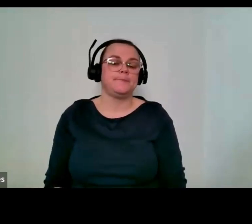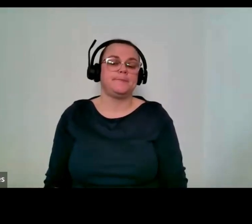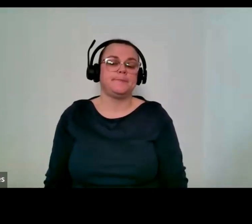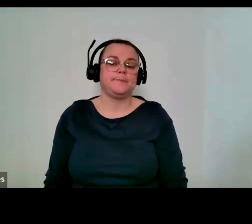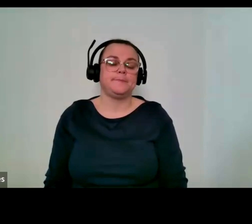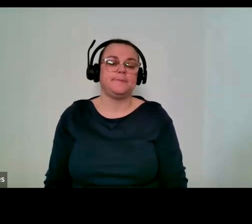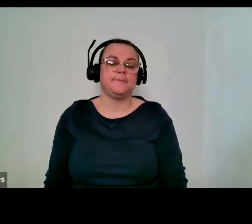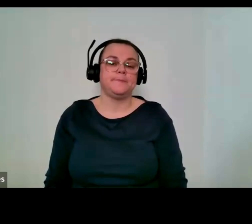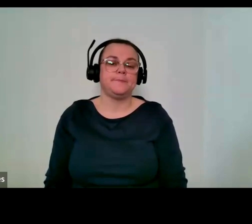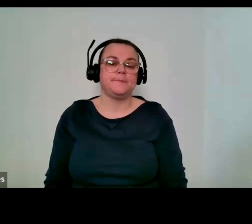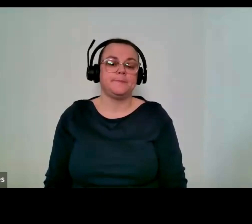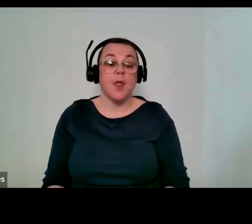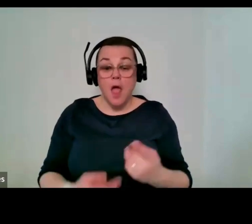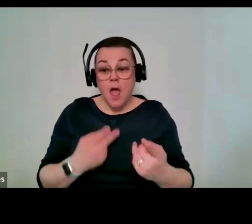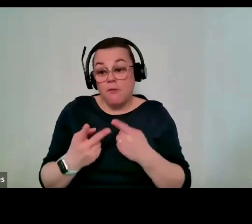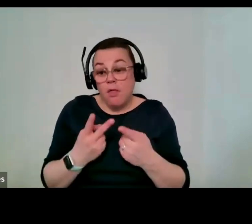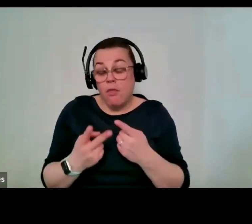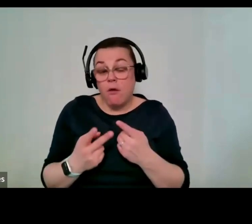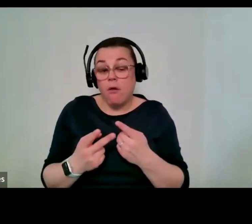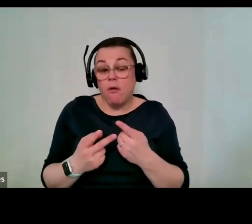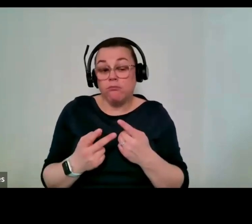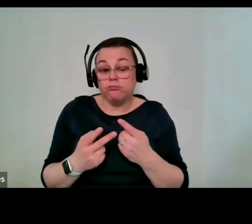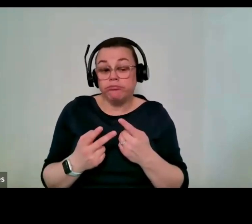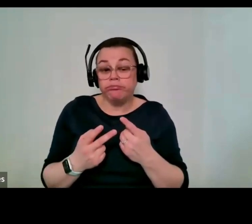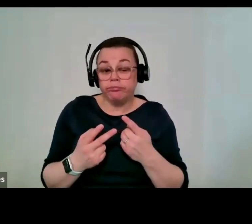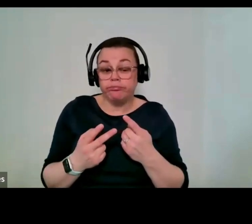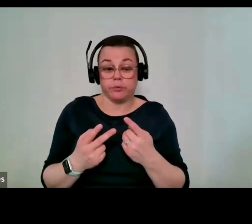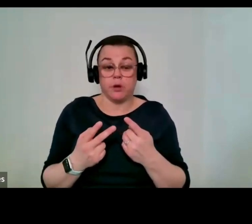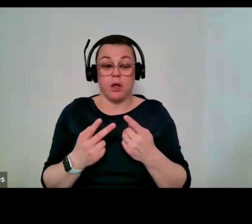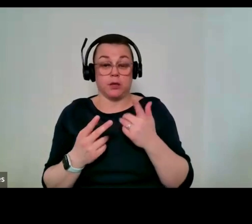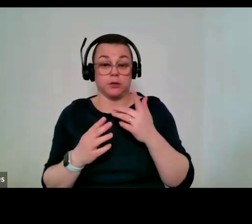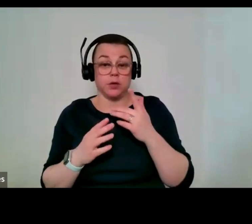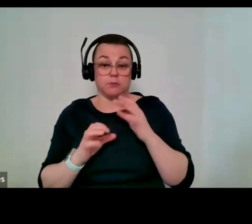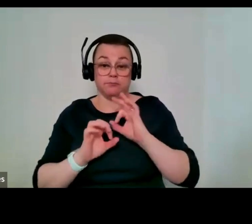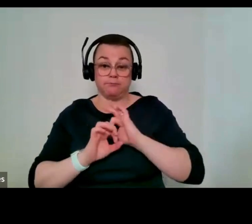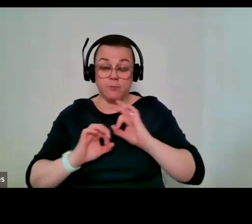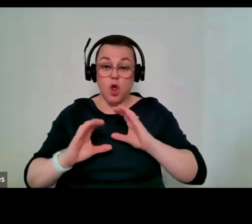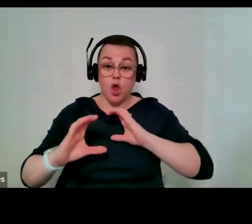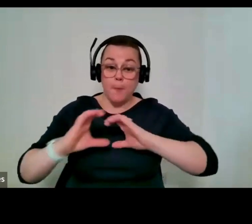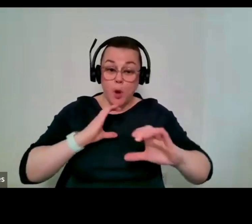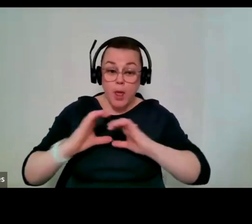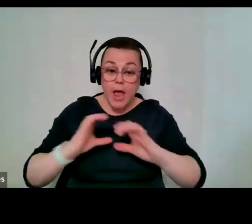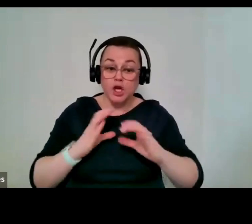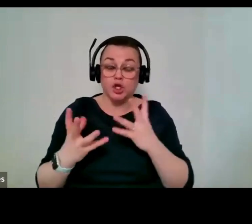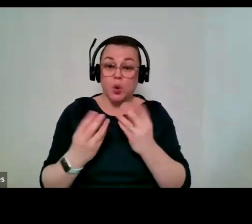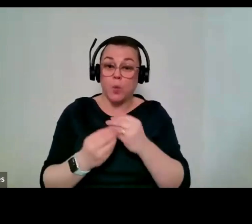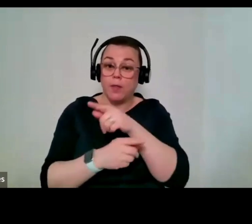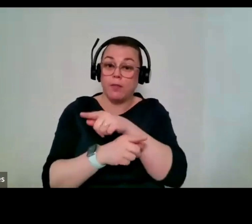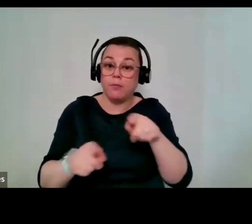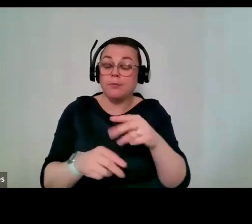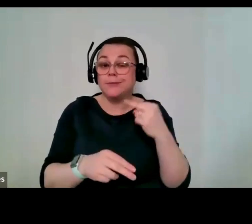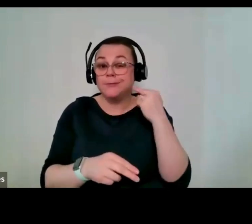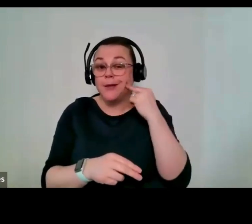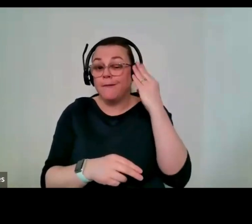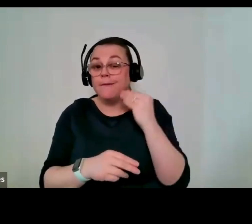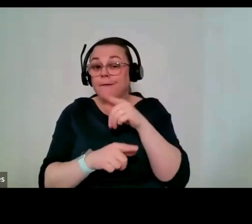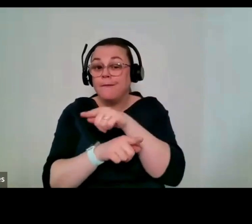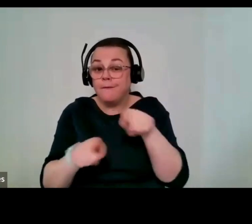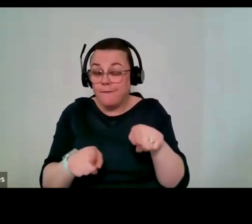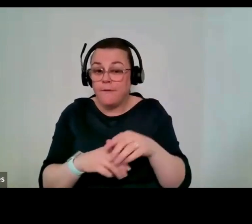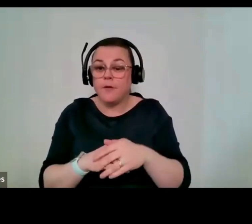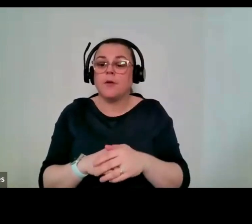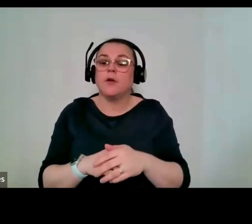Another barrier is the lack of communication towards people with hearing loss. You may remember from when we were talking about the